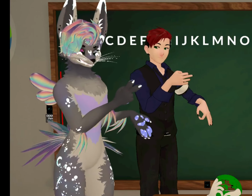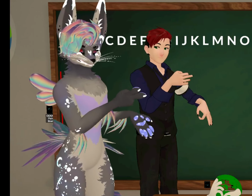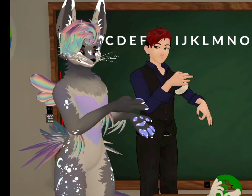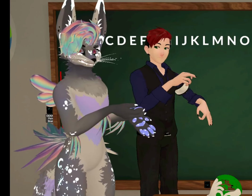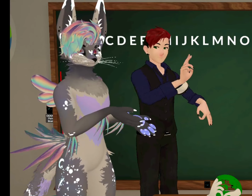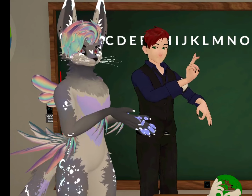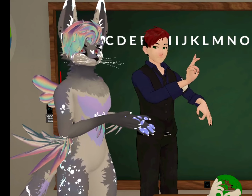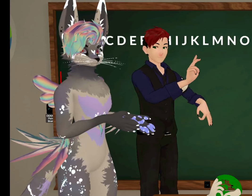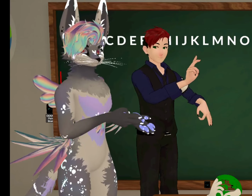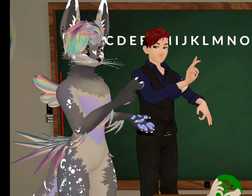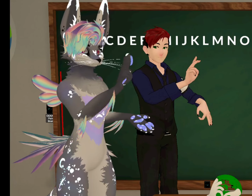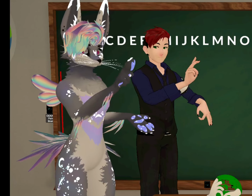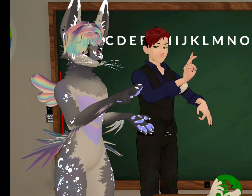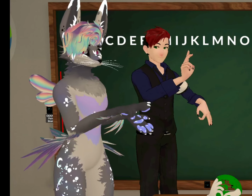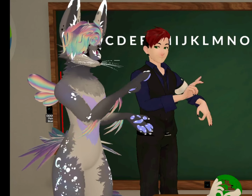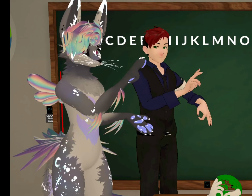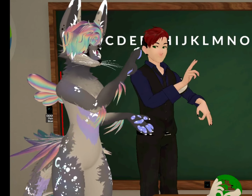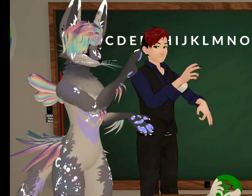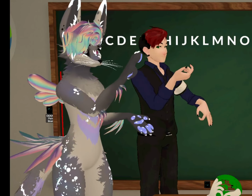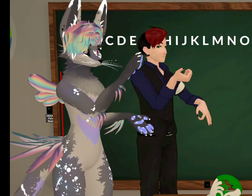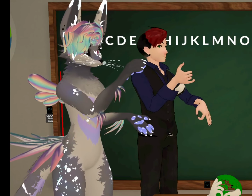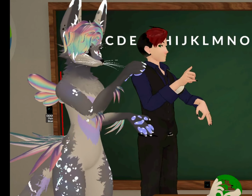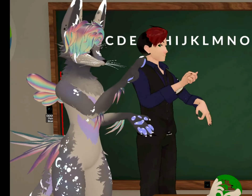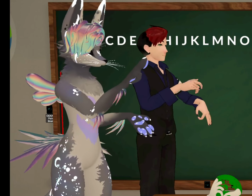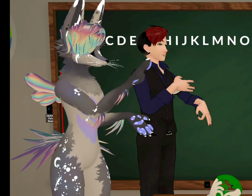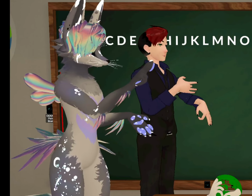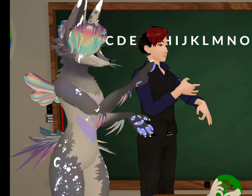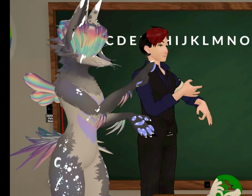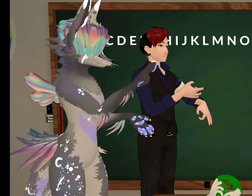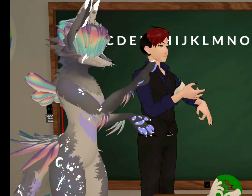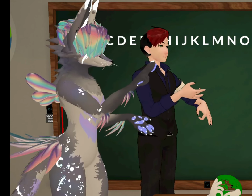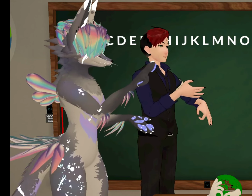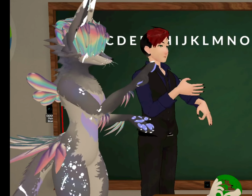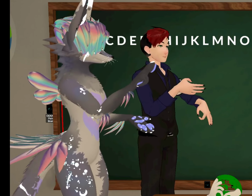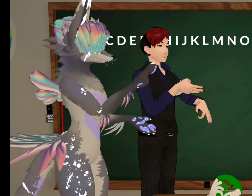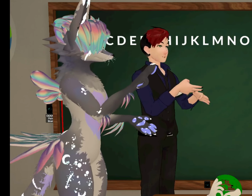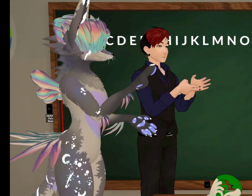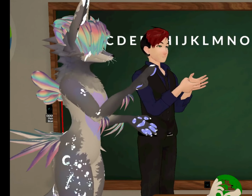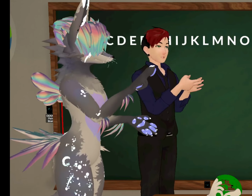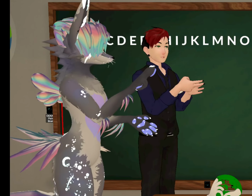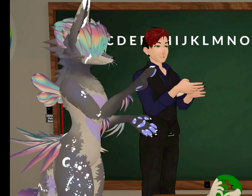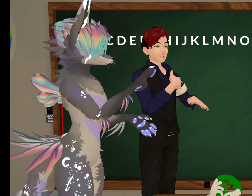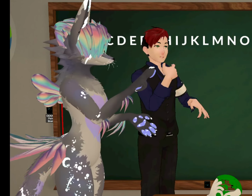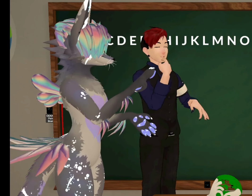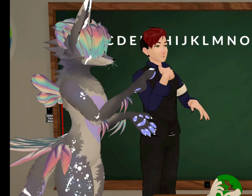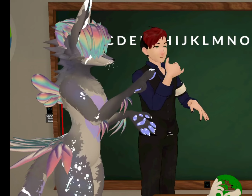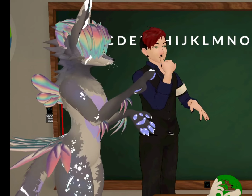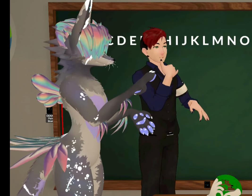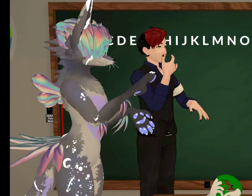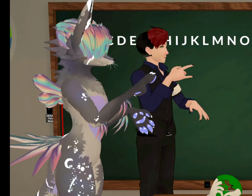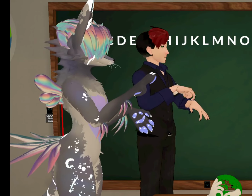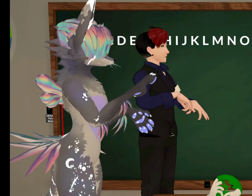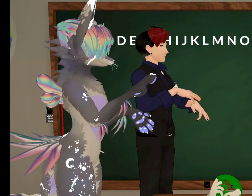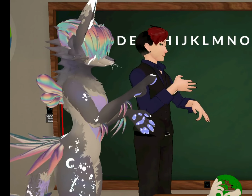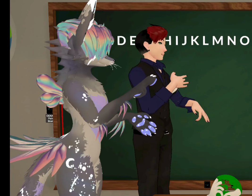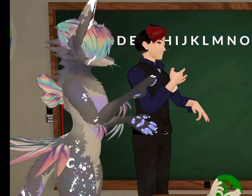say you draw it, and V just do like this. That's what I typically do, honestly. And I thought I was bad for doing that, but